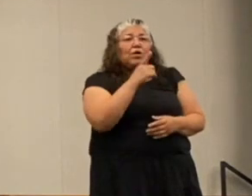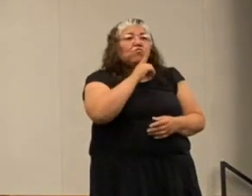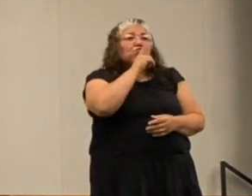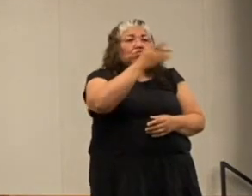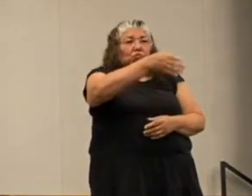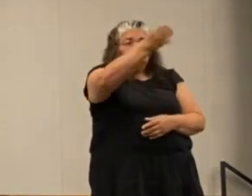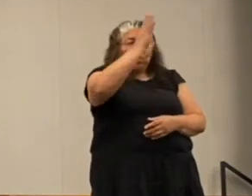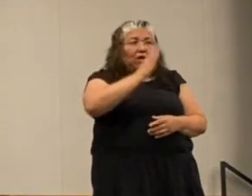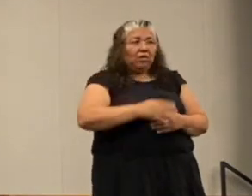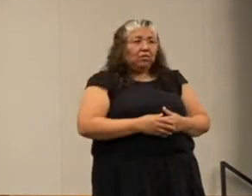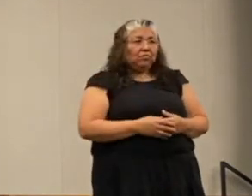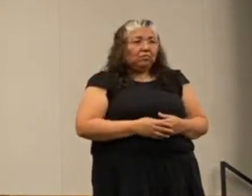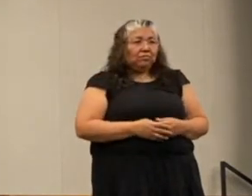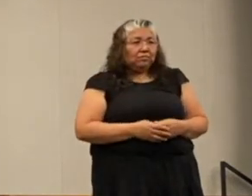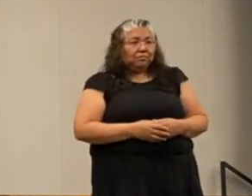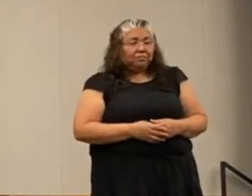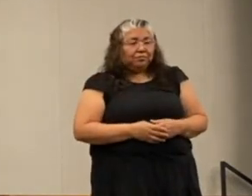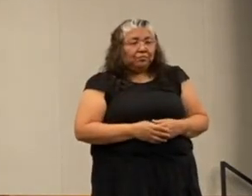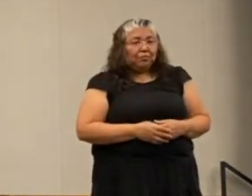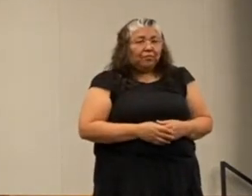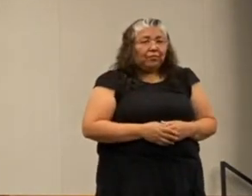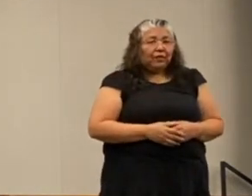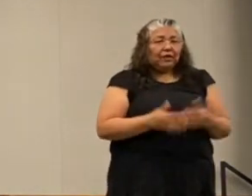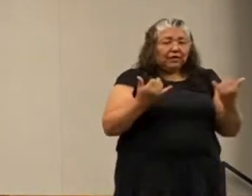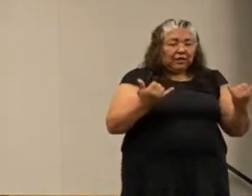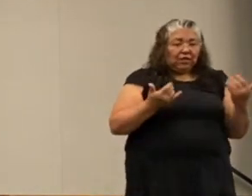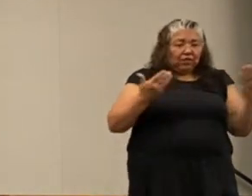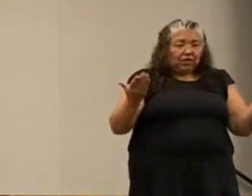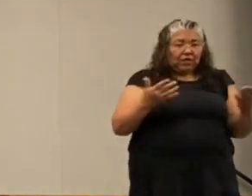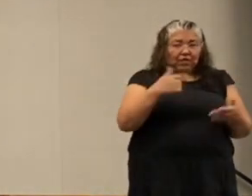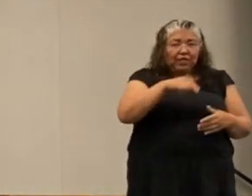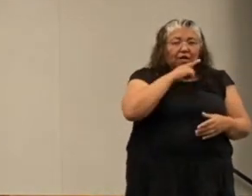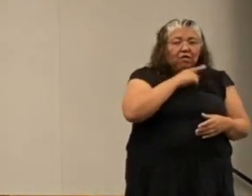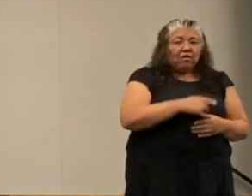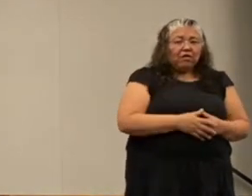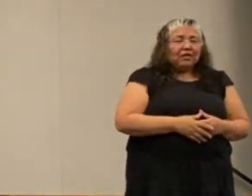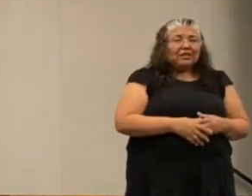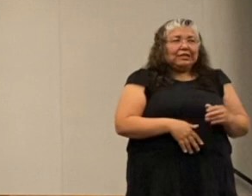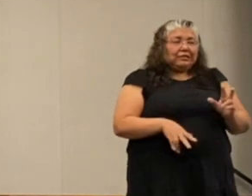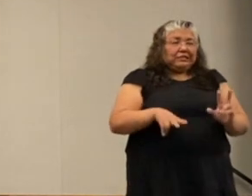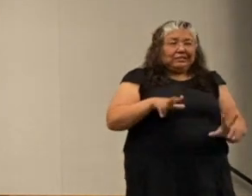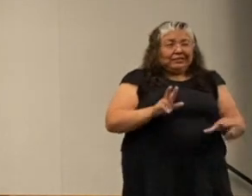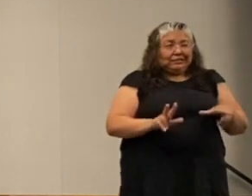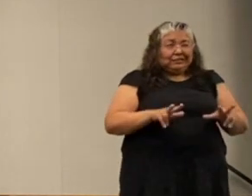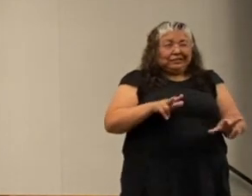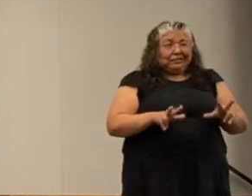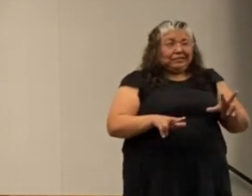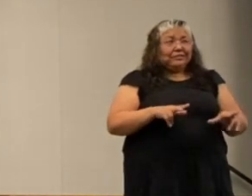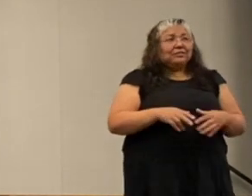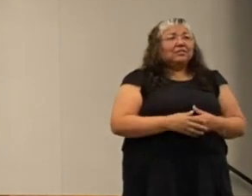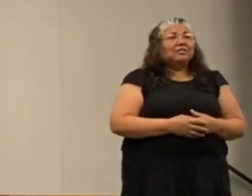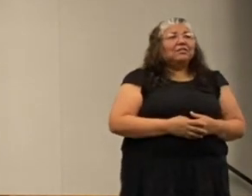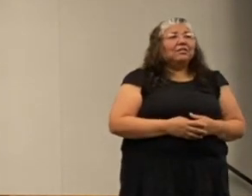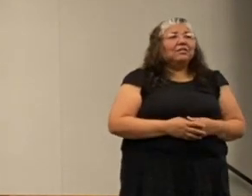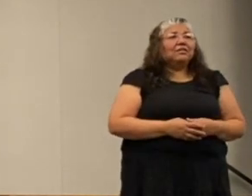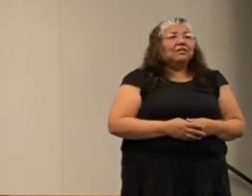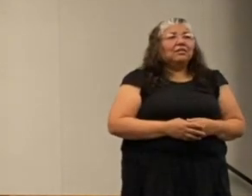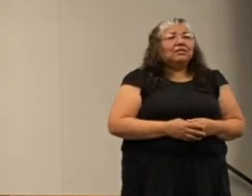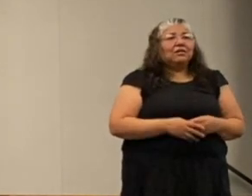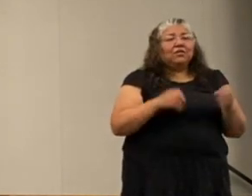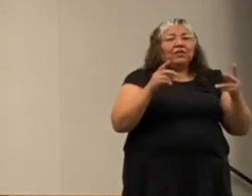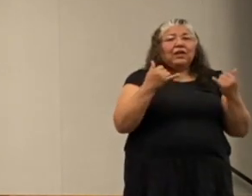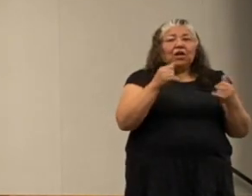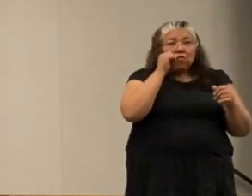God. And here they are, they're getting antsy. Check this out. Okay,